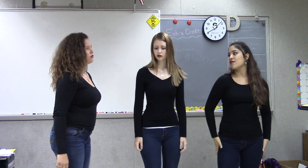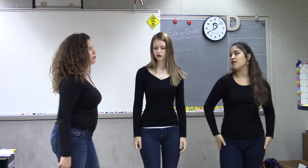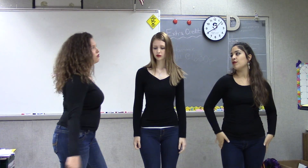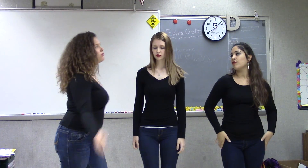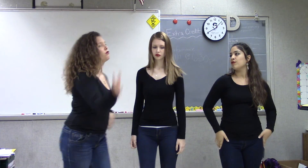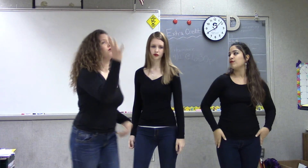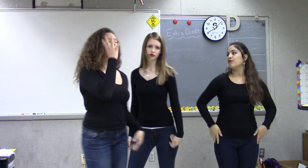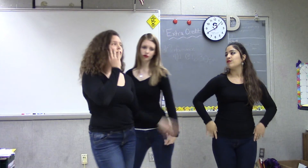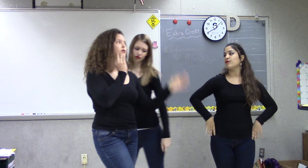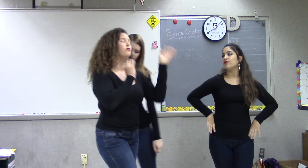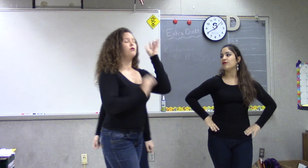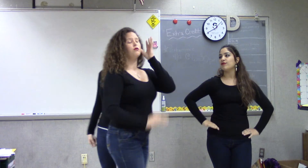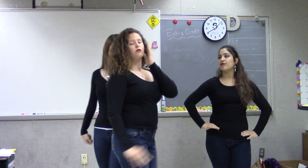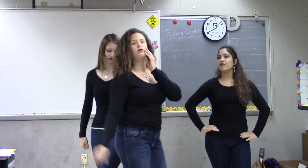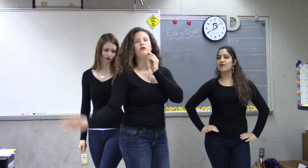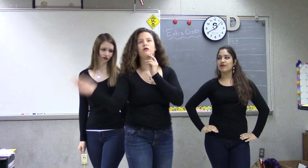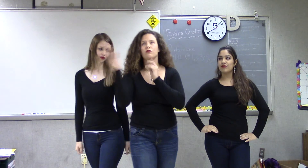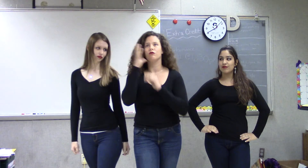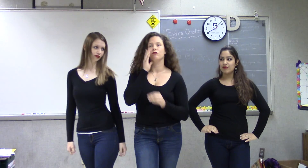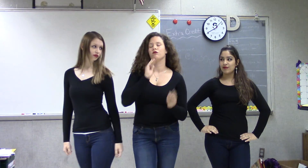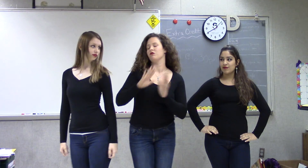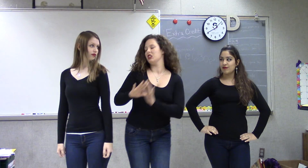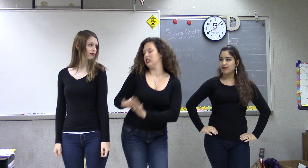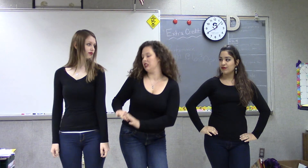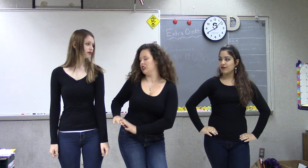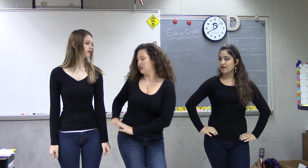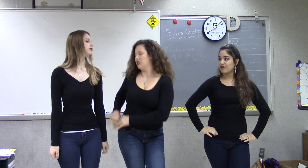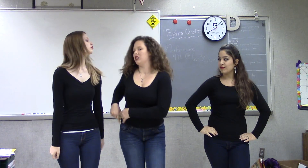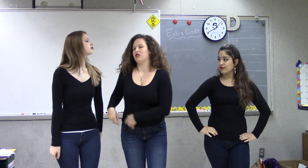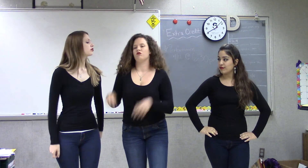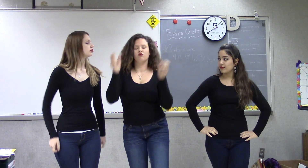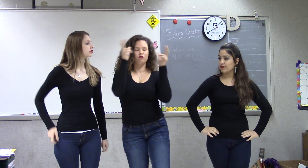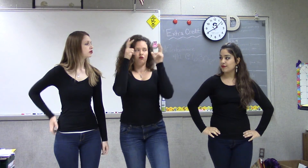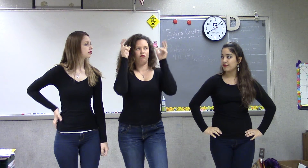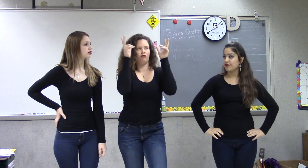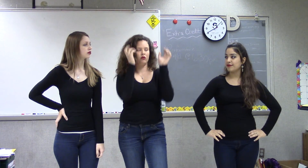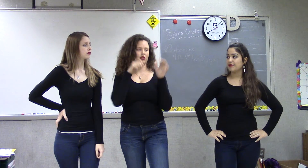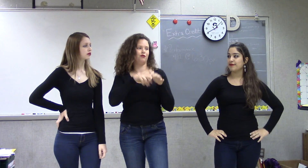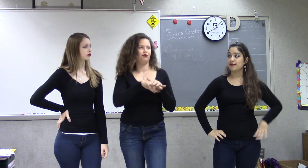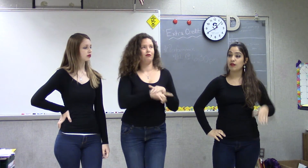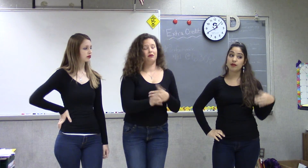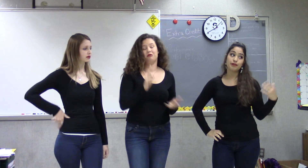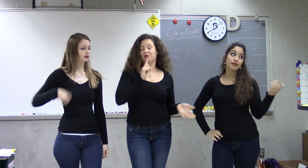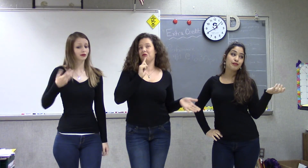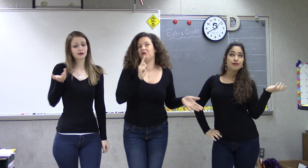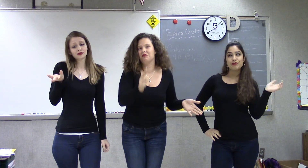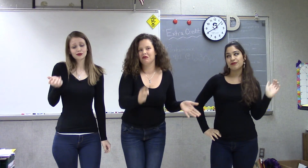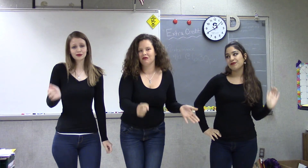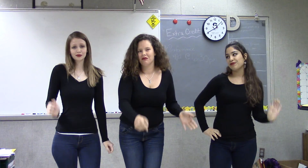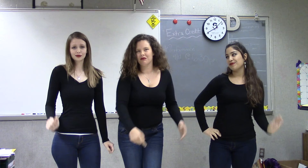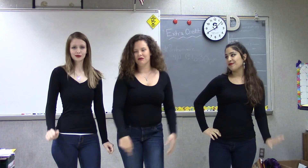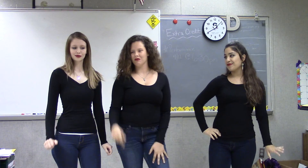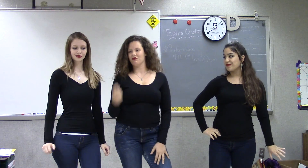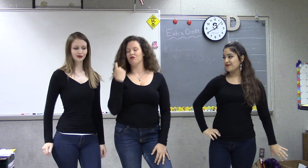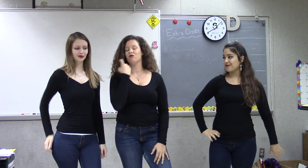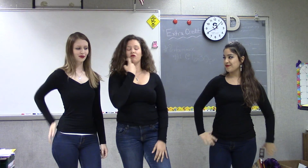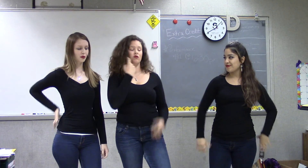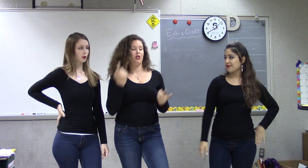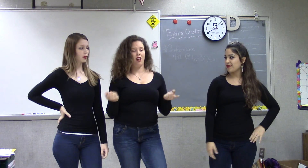I admit that in the past I've been a nasty. They weren't kidding when they called me well a witch. But you'll find